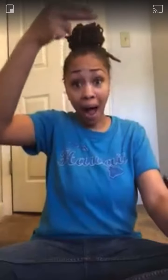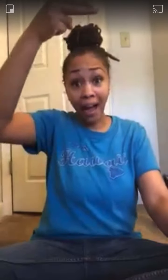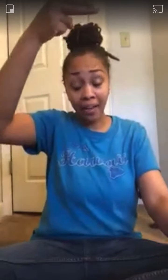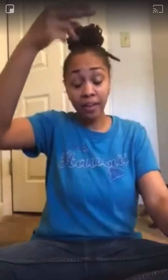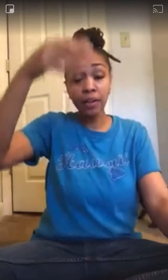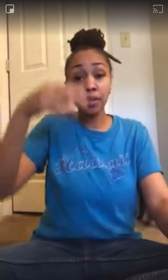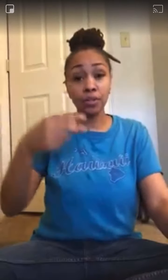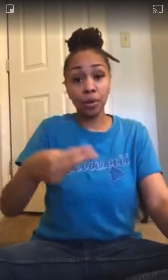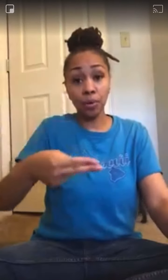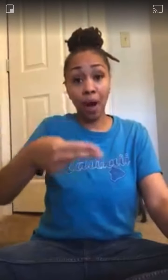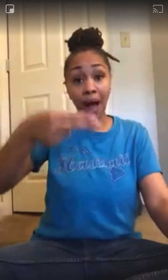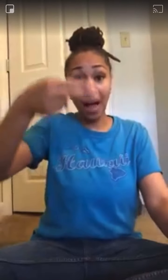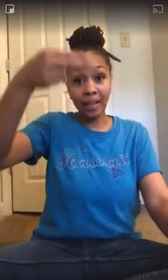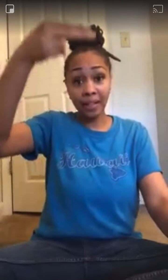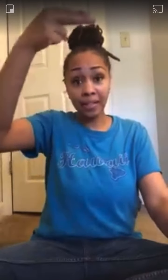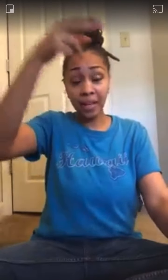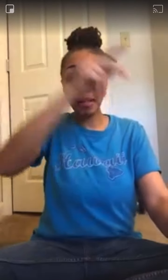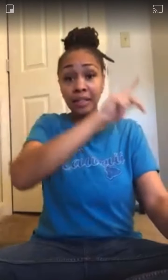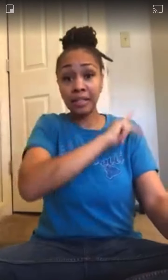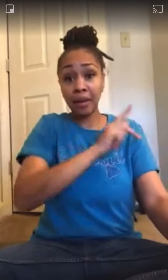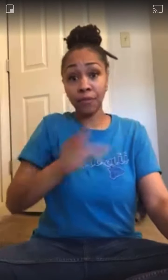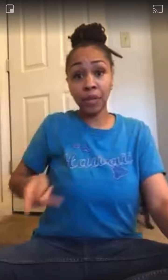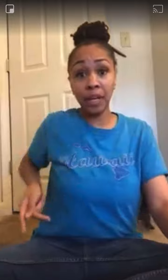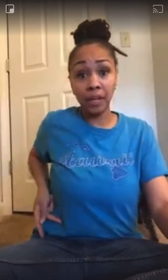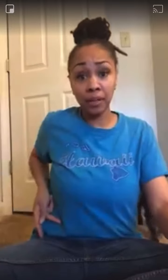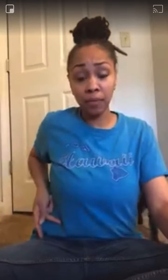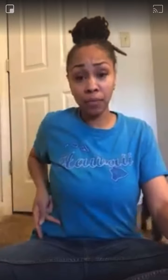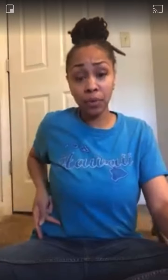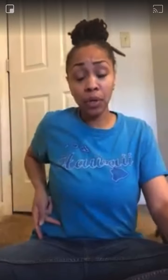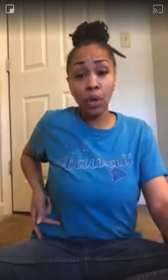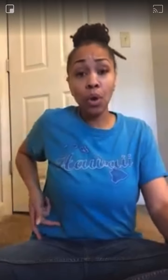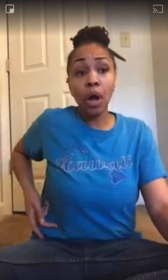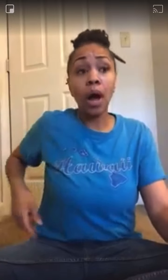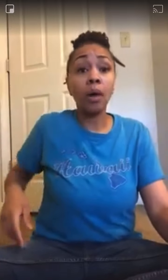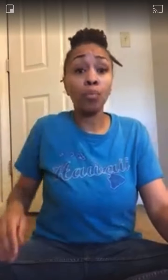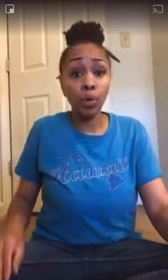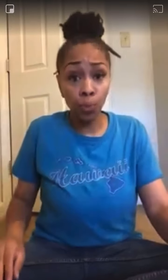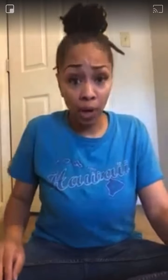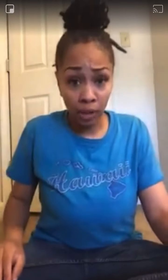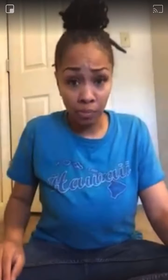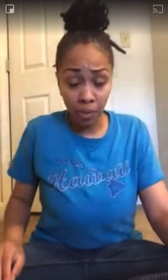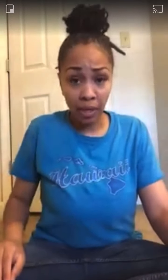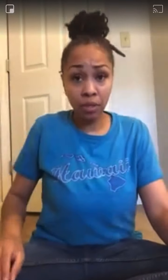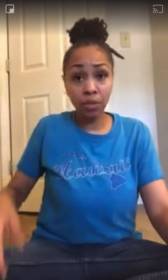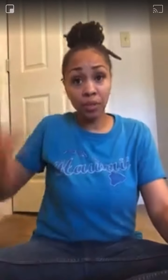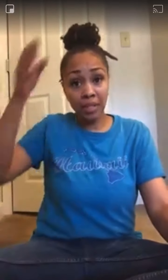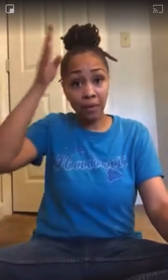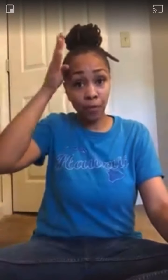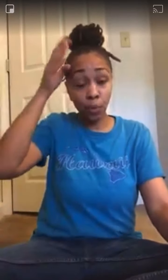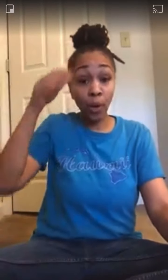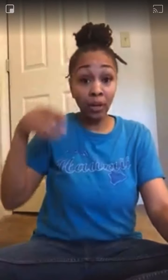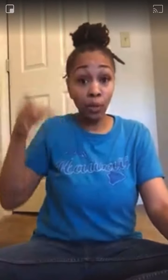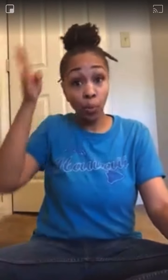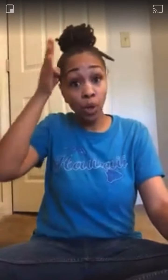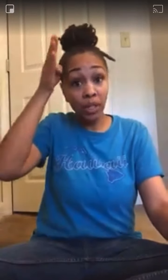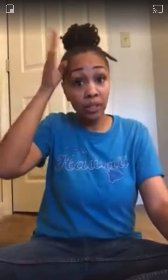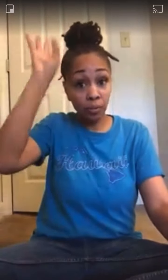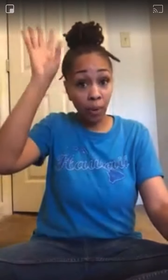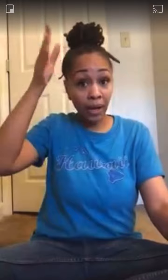high. So highest, and then the sign for king, would welcome me. So the sign for will and wood, right